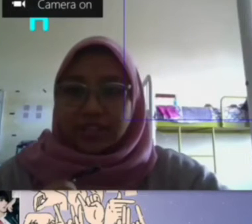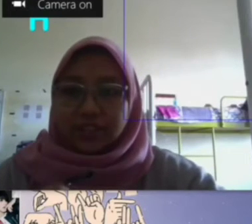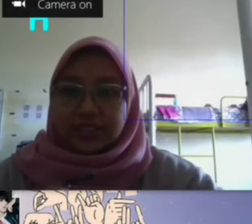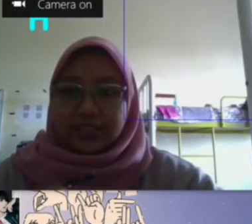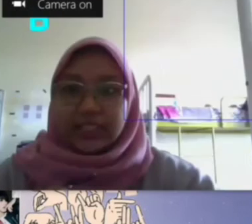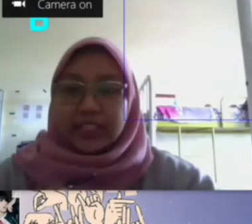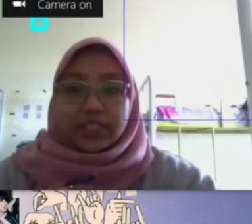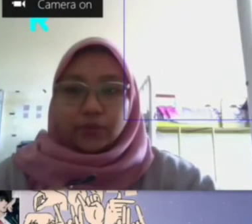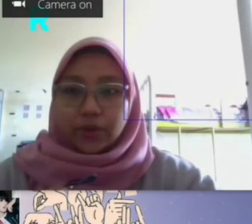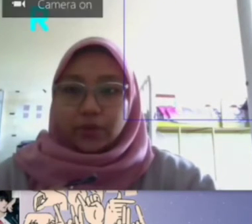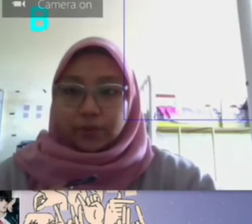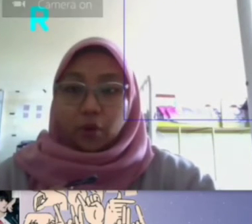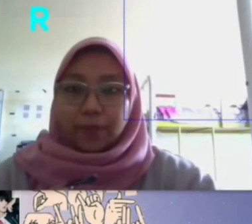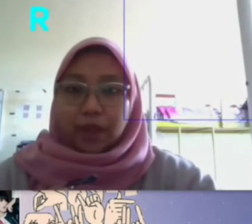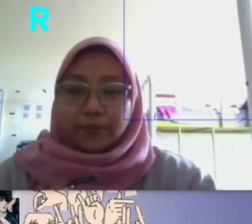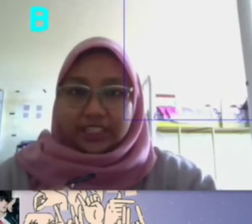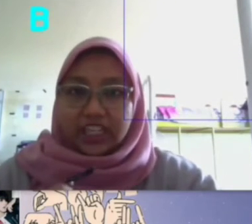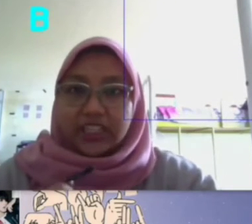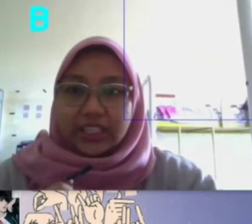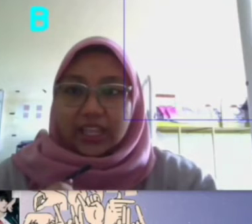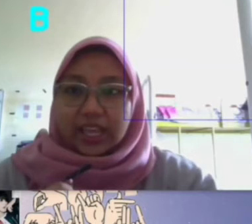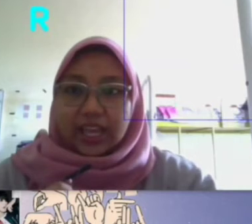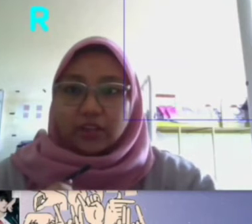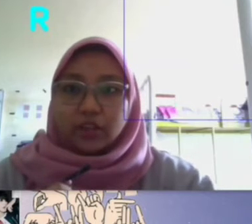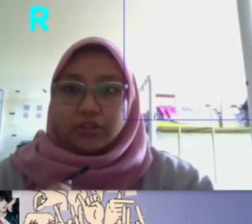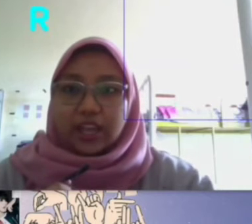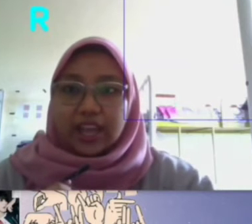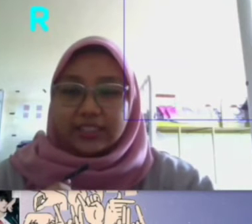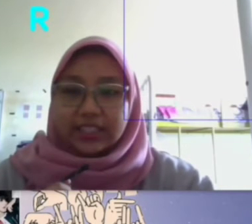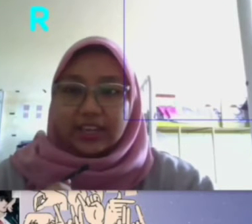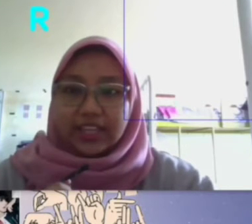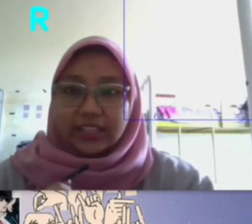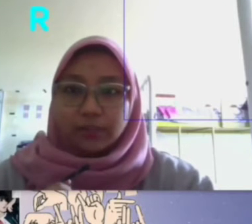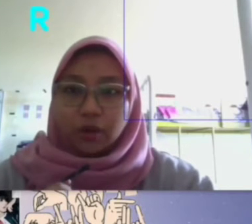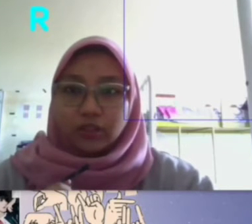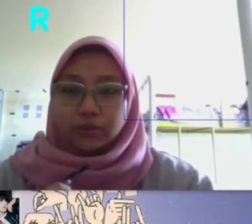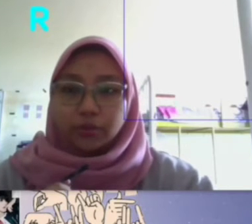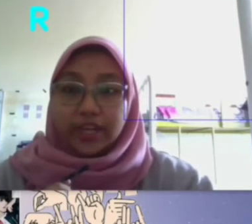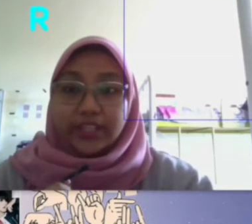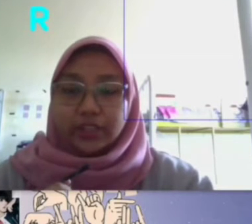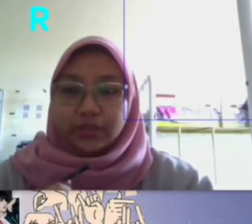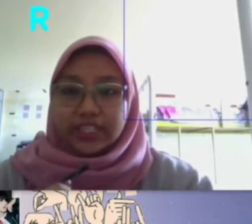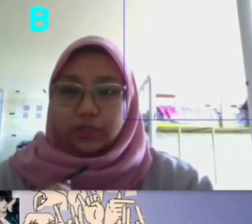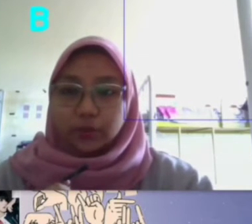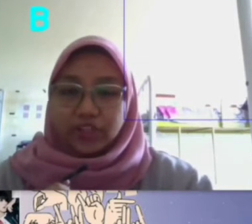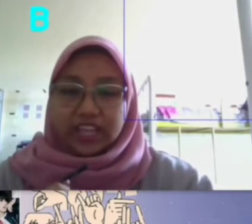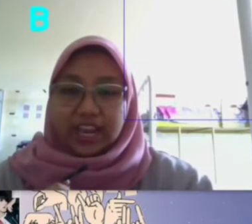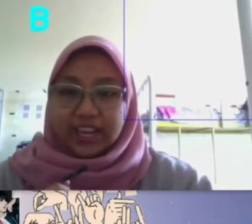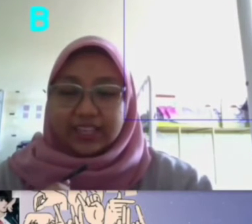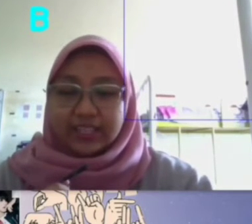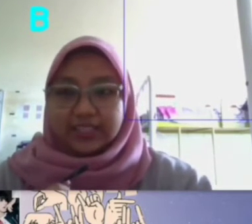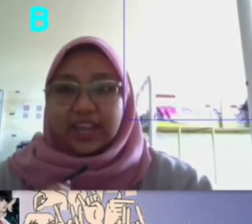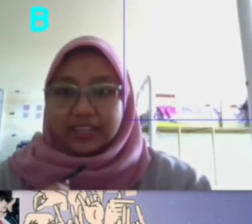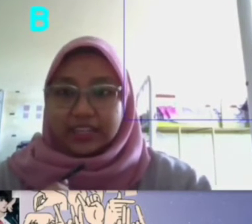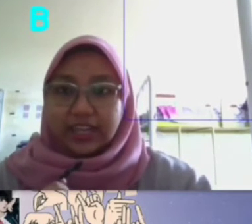So as you can see, the frame will be pop up here, and it also has the rectangle box where the user need to put their